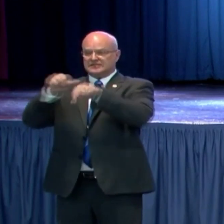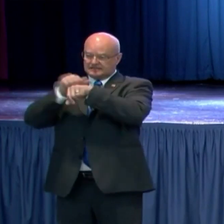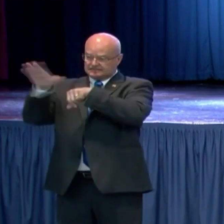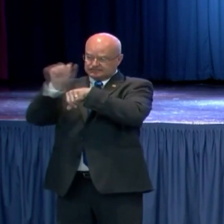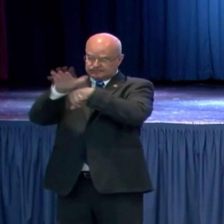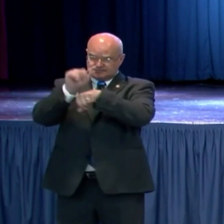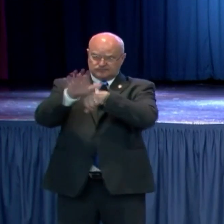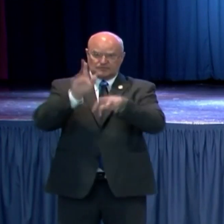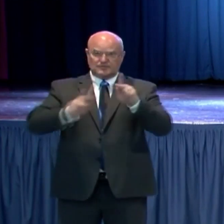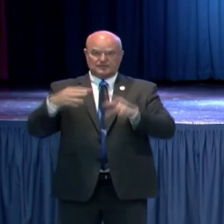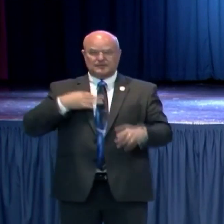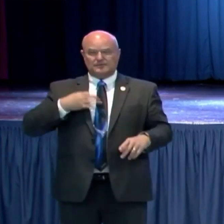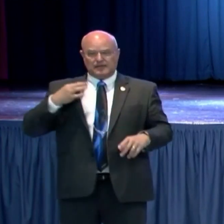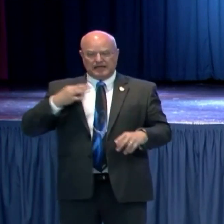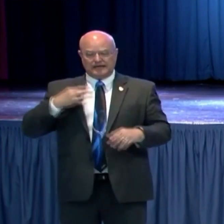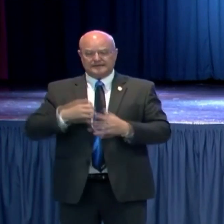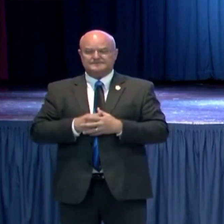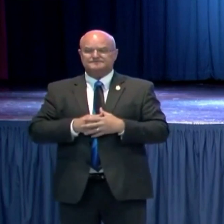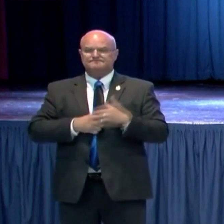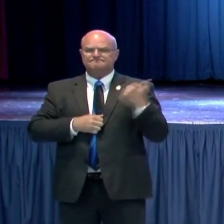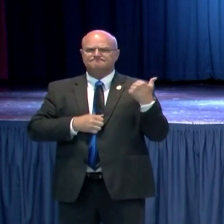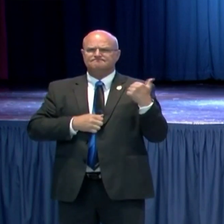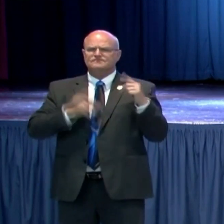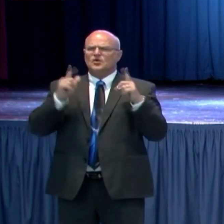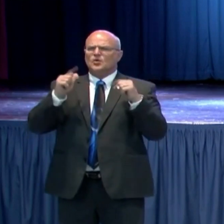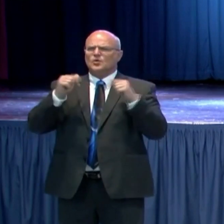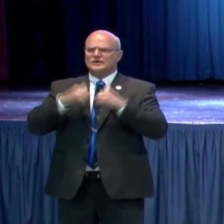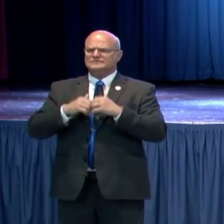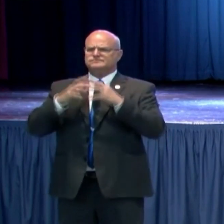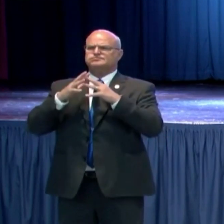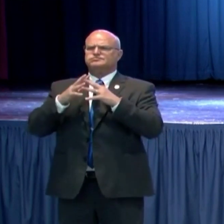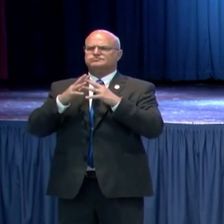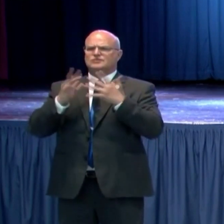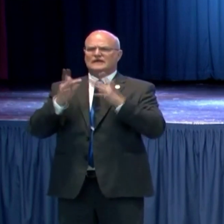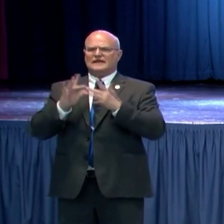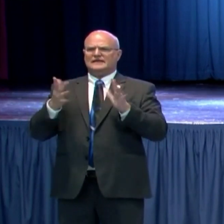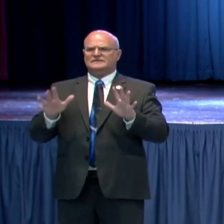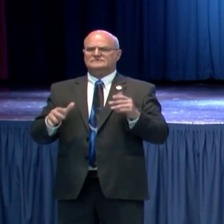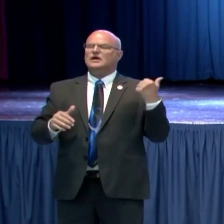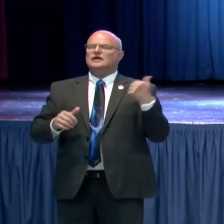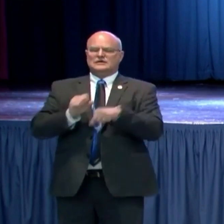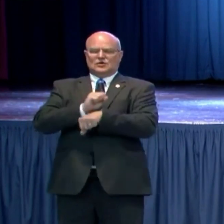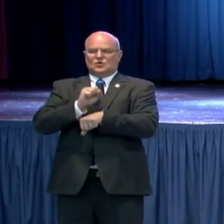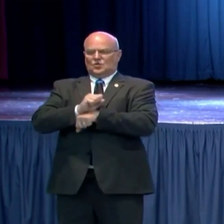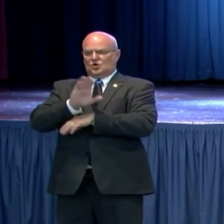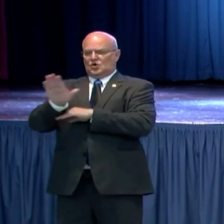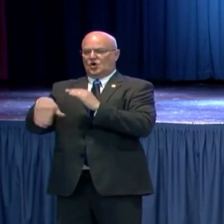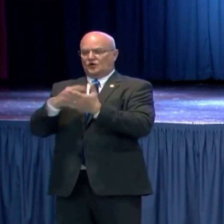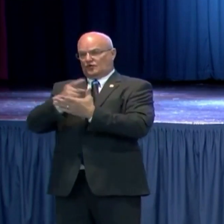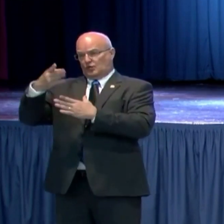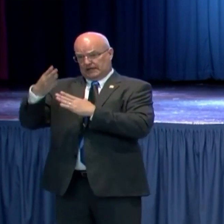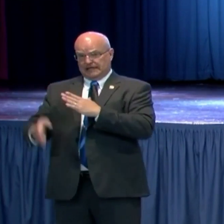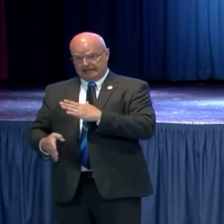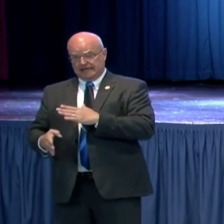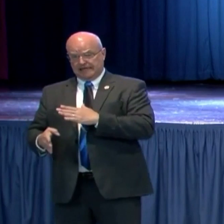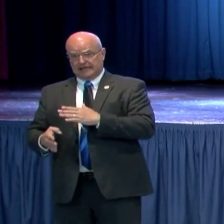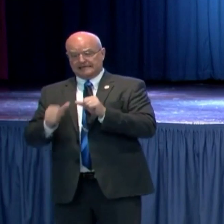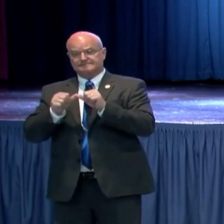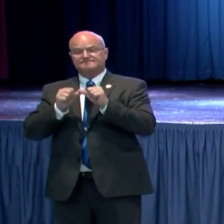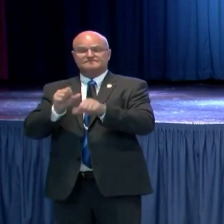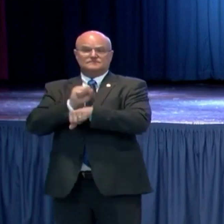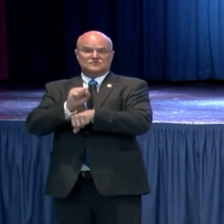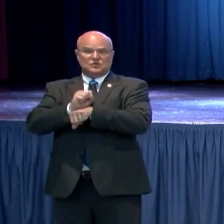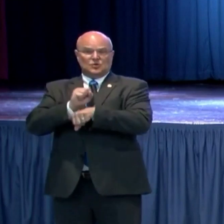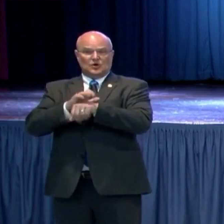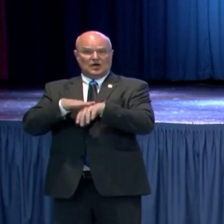who's applied for it. Just one more thing. Do you have an estimate on when the site's going to go back online? They worked over the weekend. They're continuing